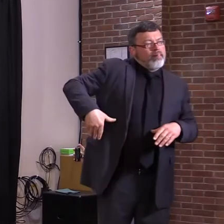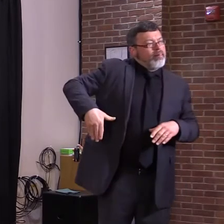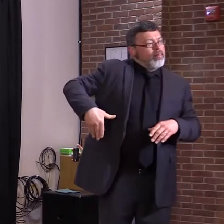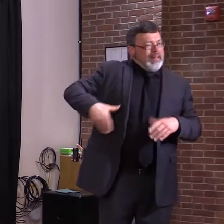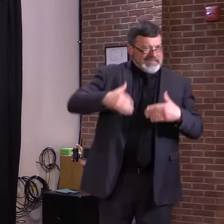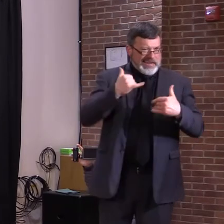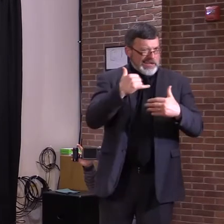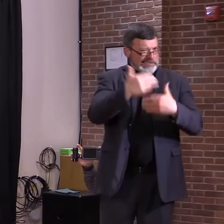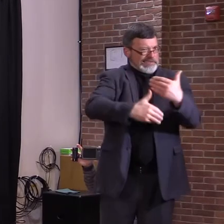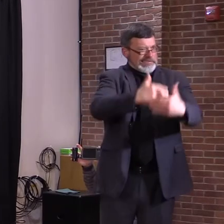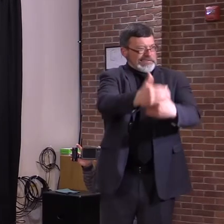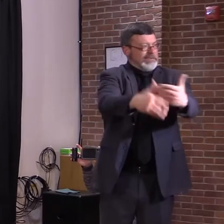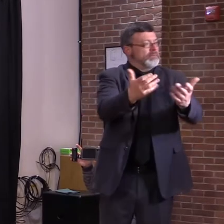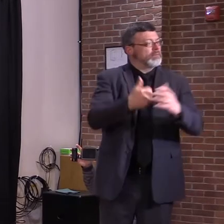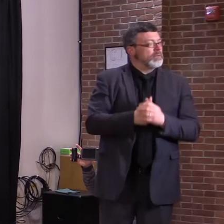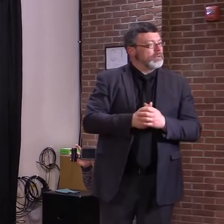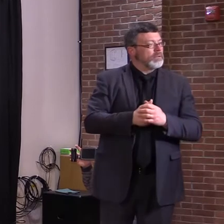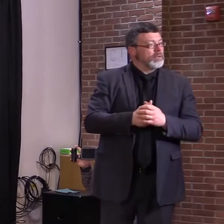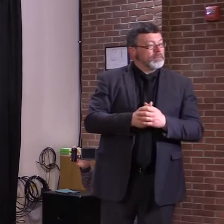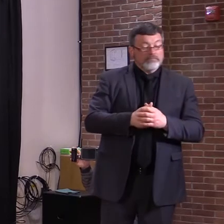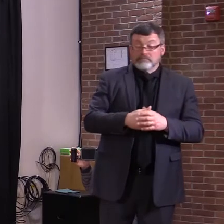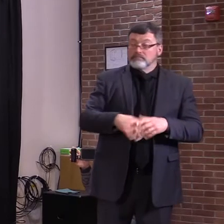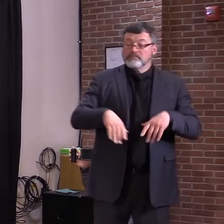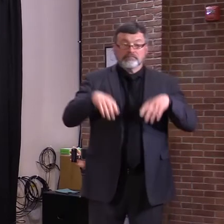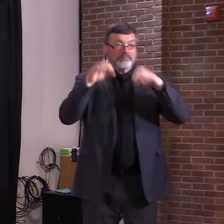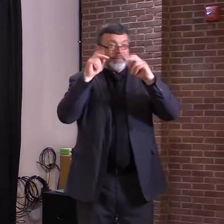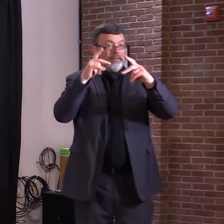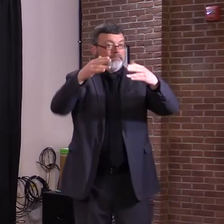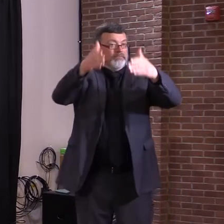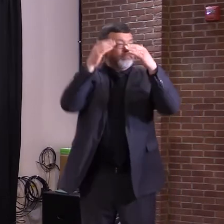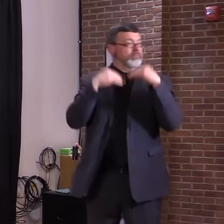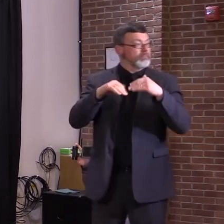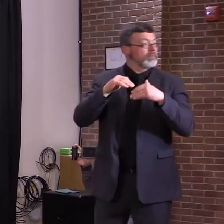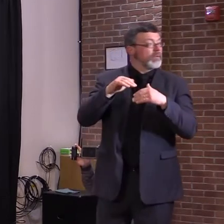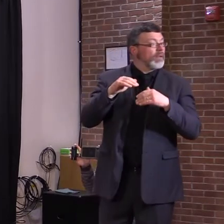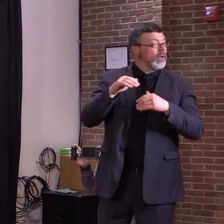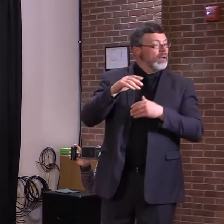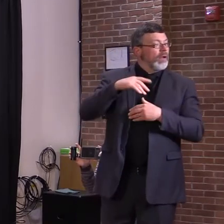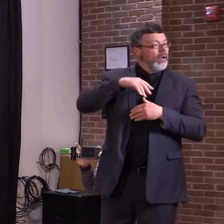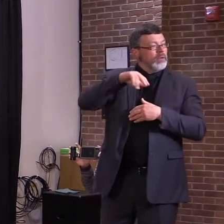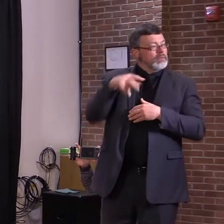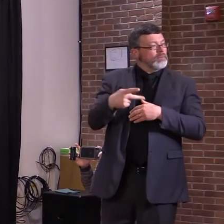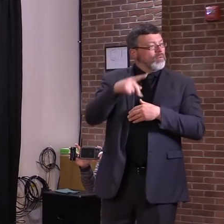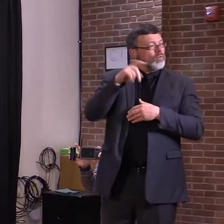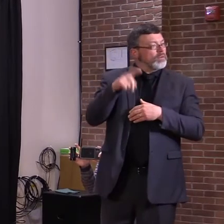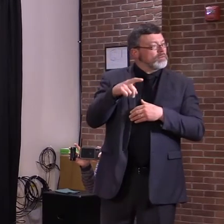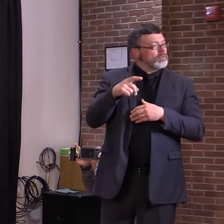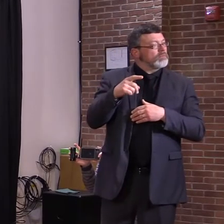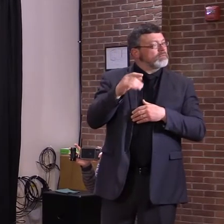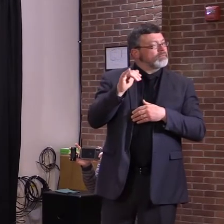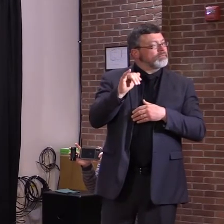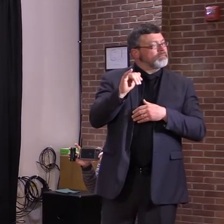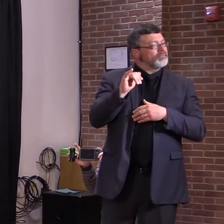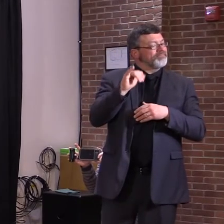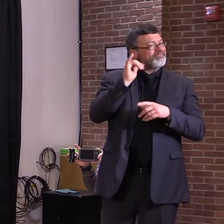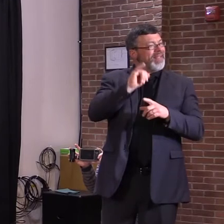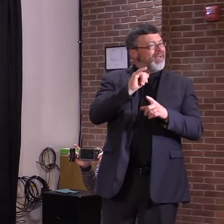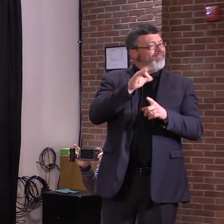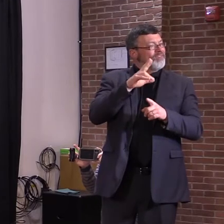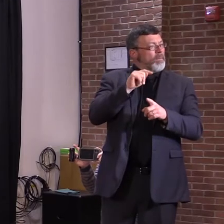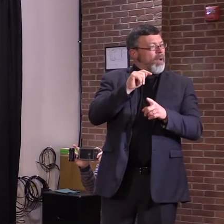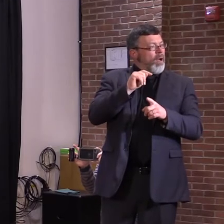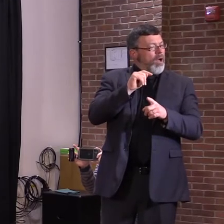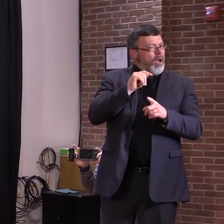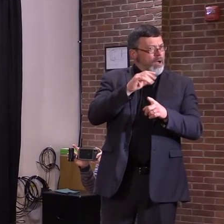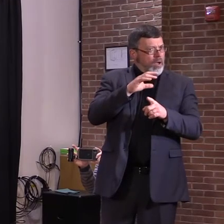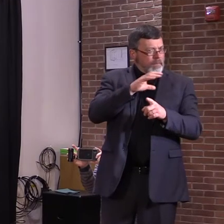Okay, thank you. Governor, you're the chief executive of an enterprise that includes the Vermont Commission on Women and other groups established